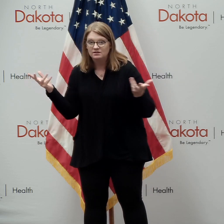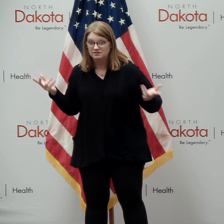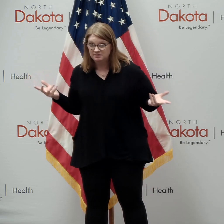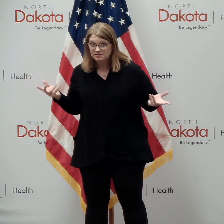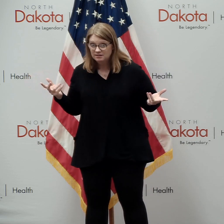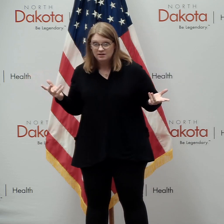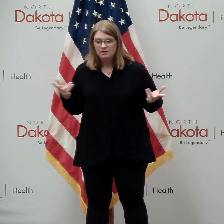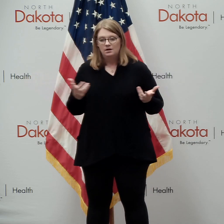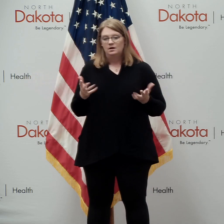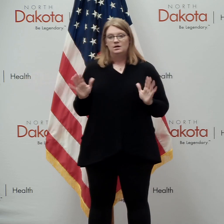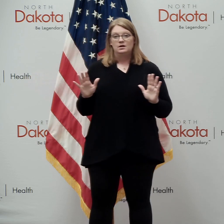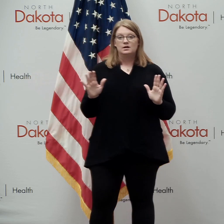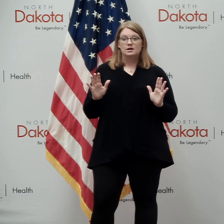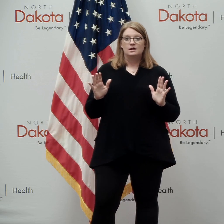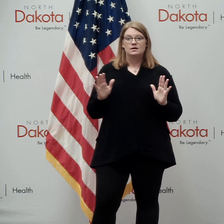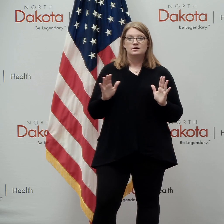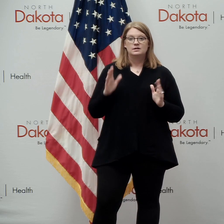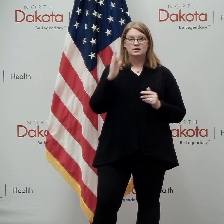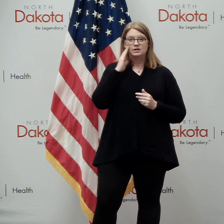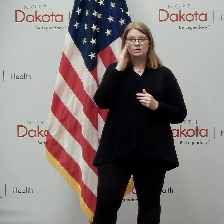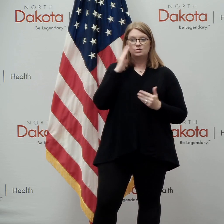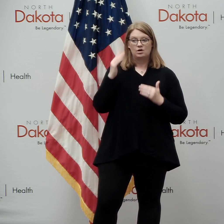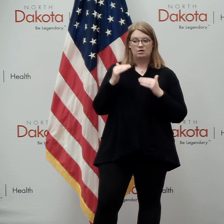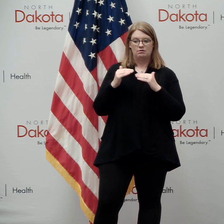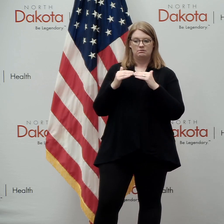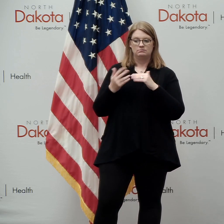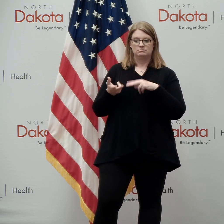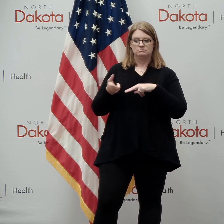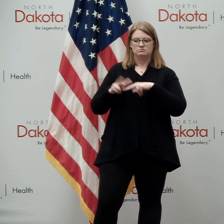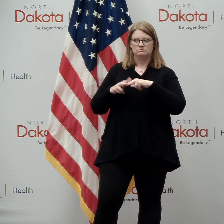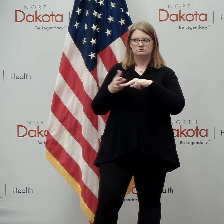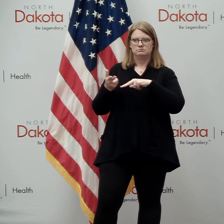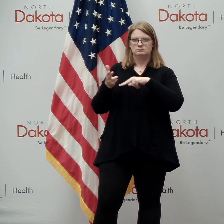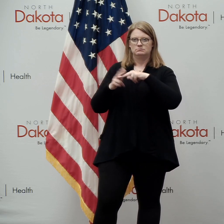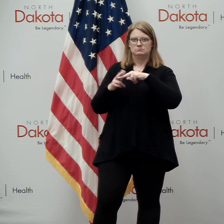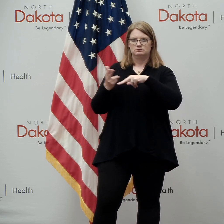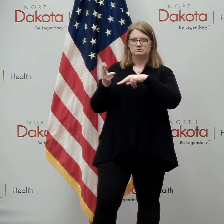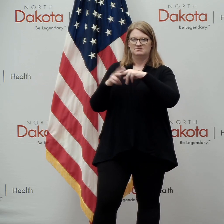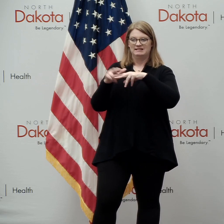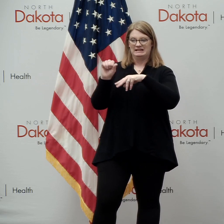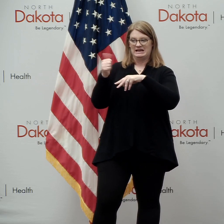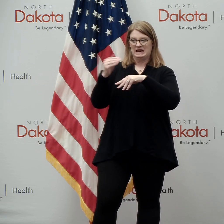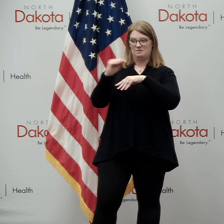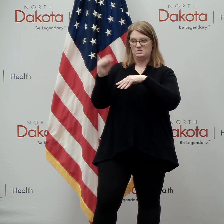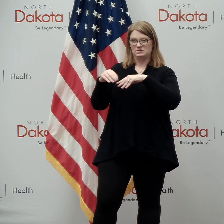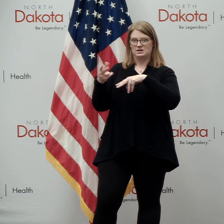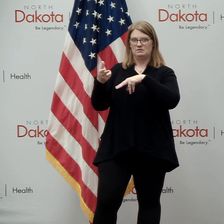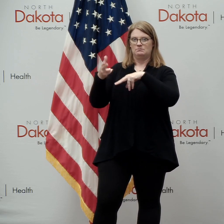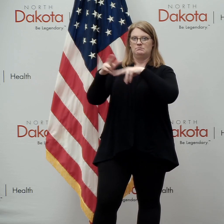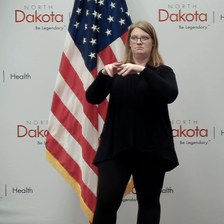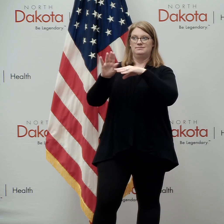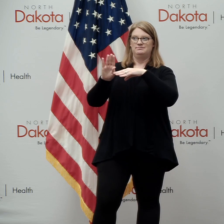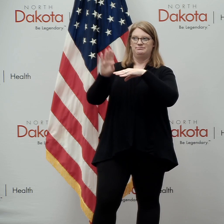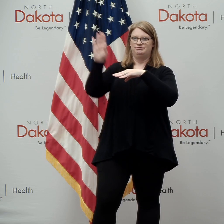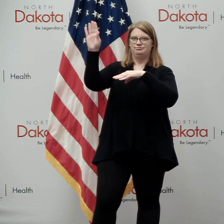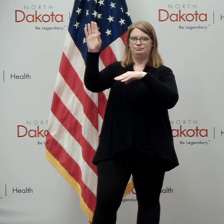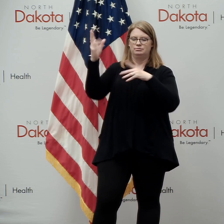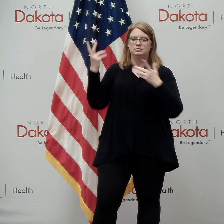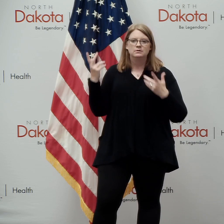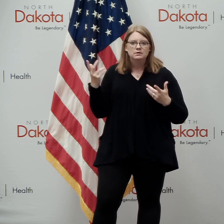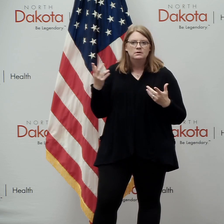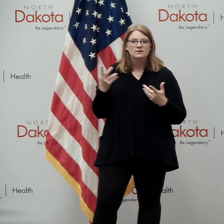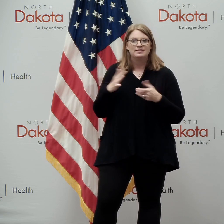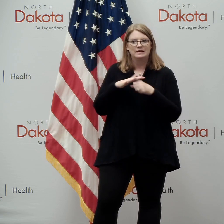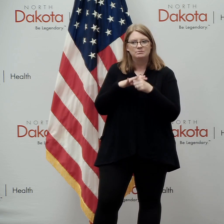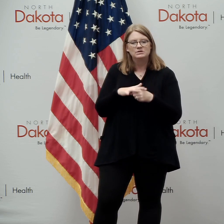they had to. You get north of 10%, and then you start putting pressure on all kinds of things that are